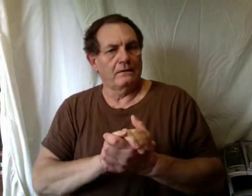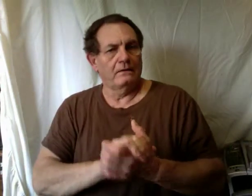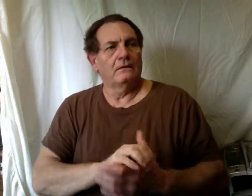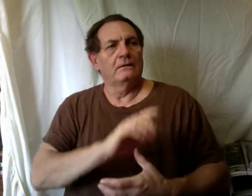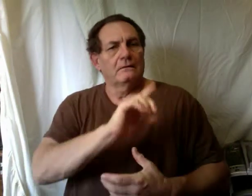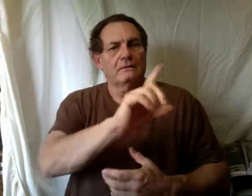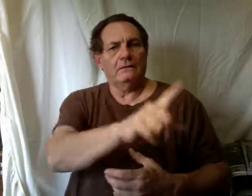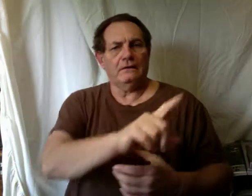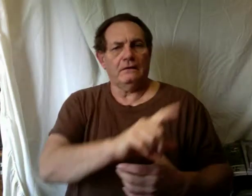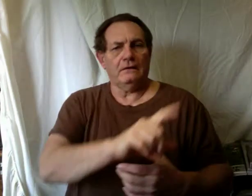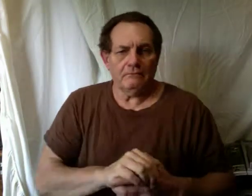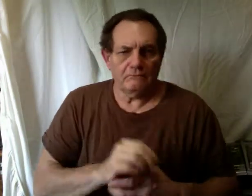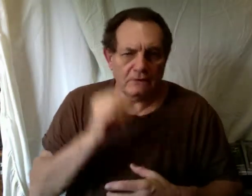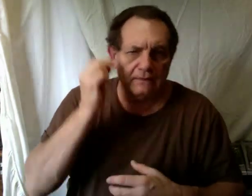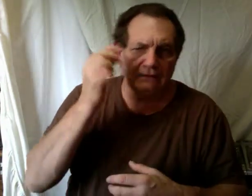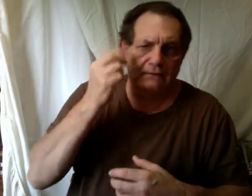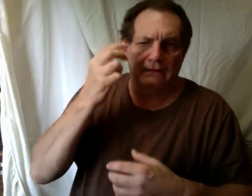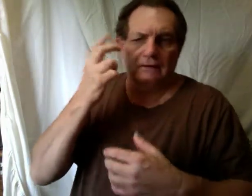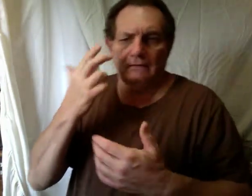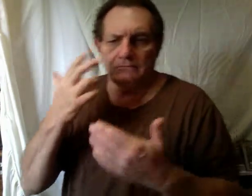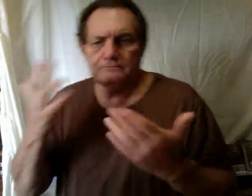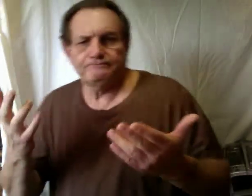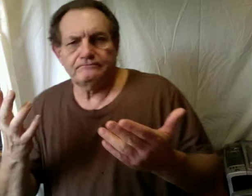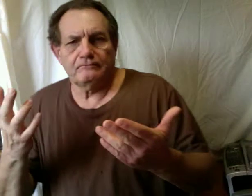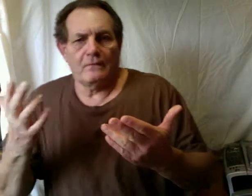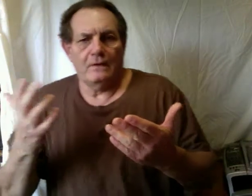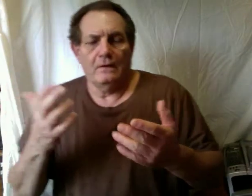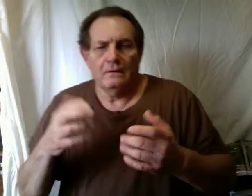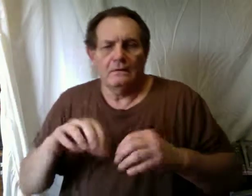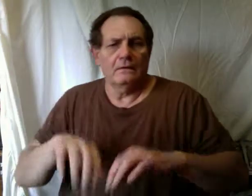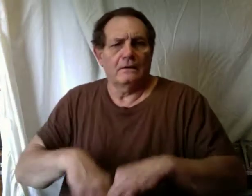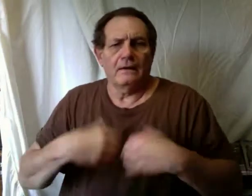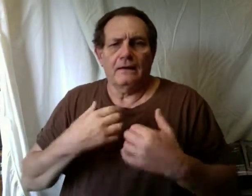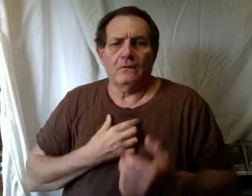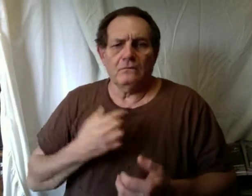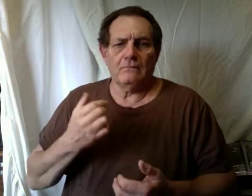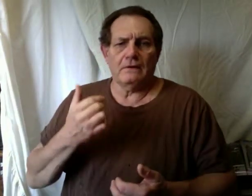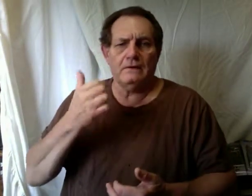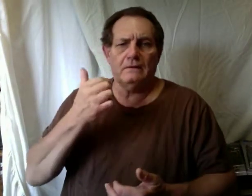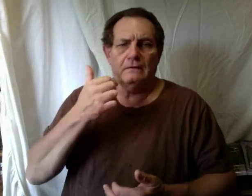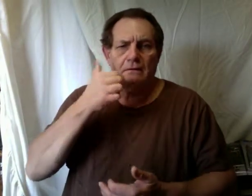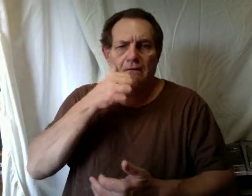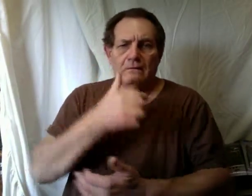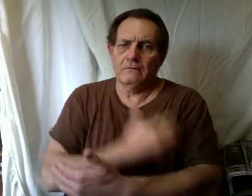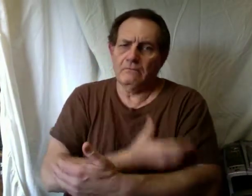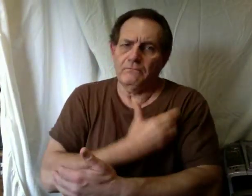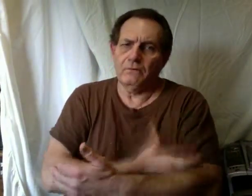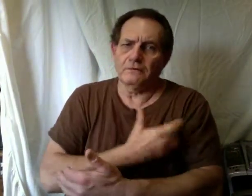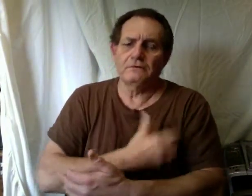And he got to thinking, how are my daughters